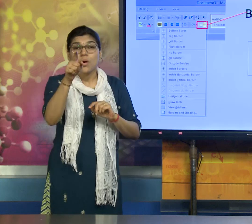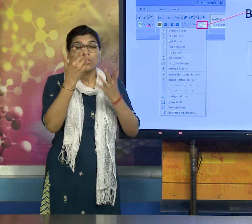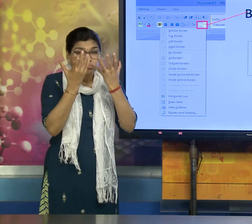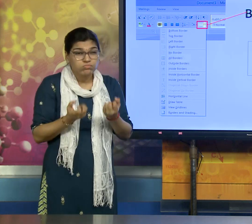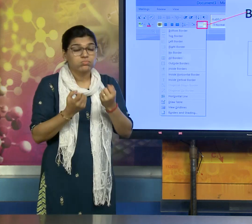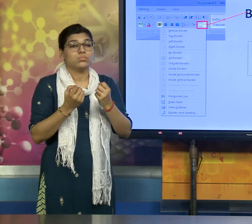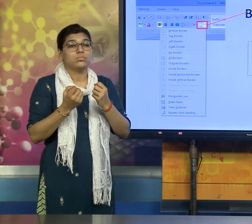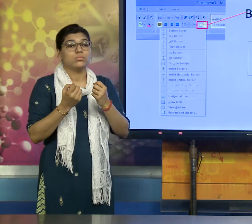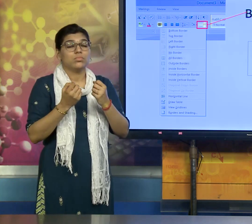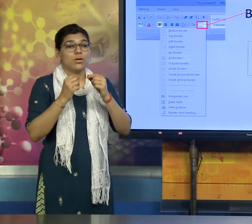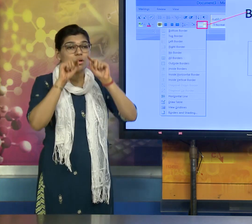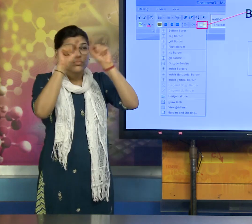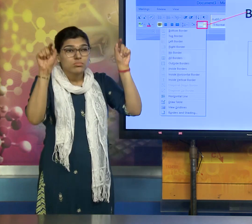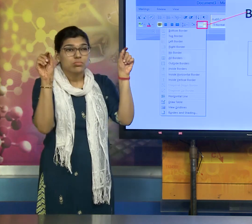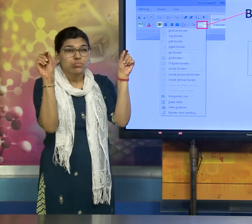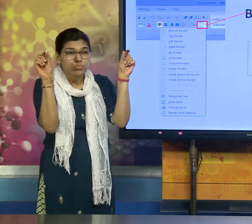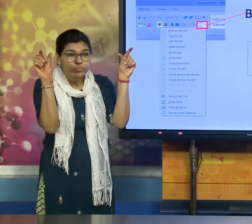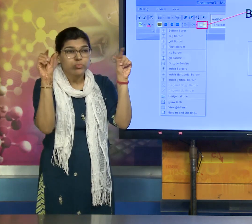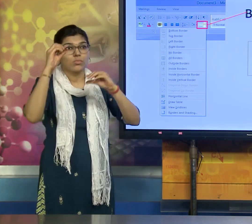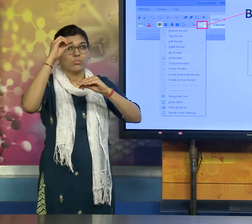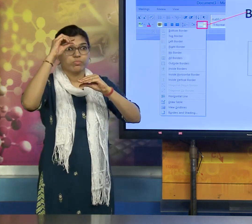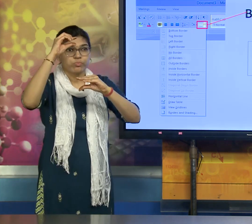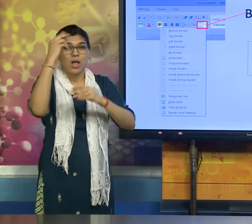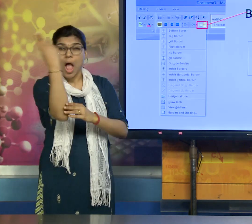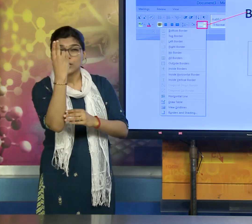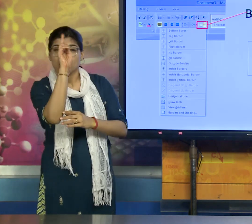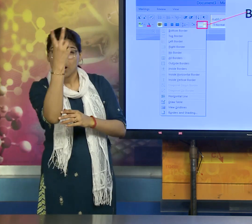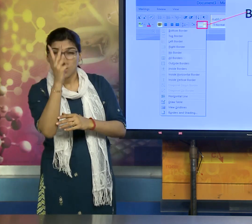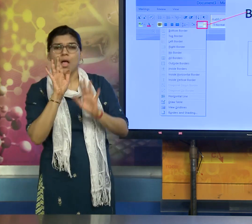Different types of borders will appear in this tab.